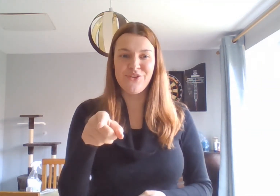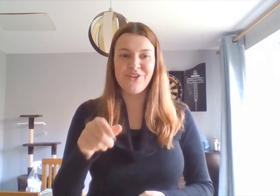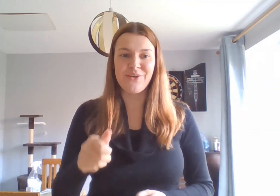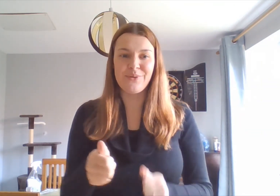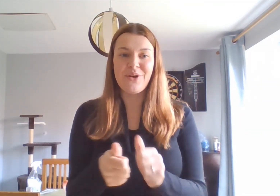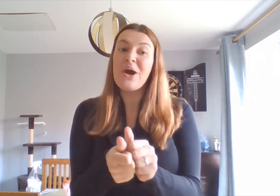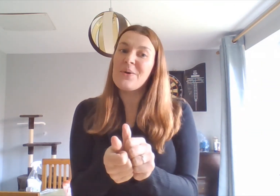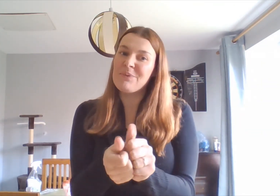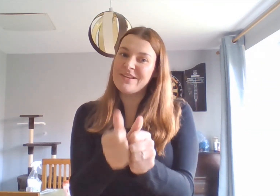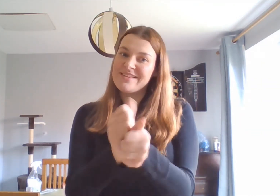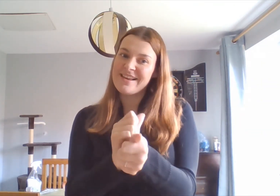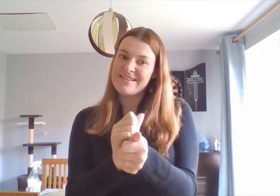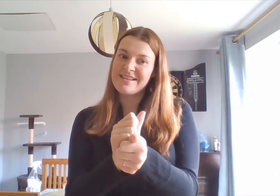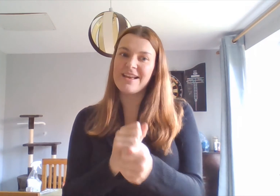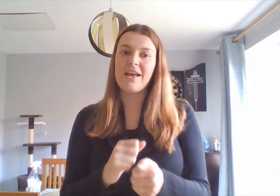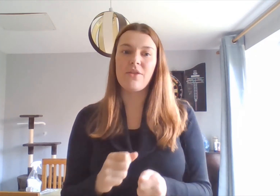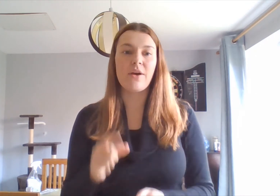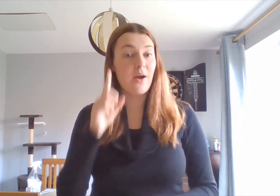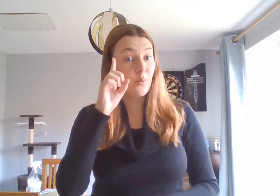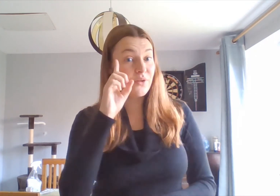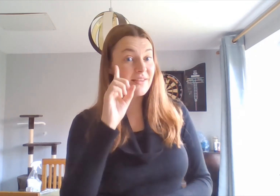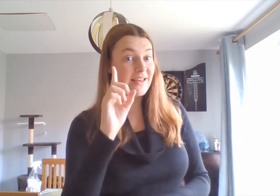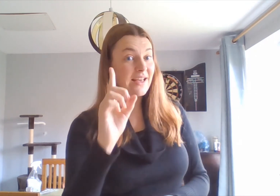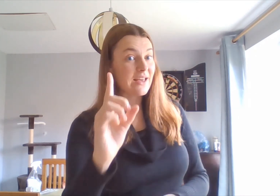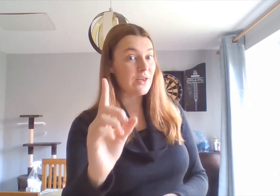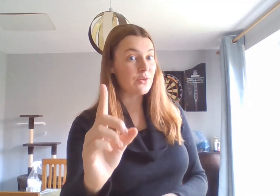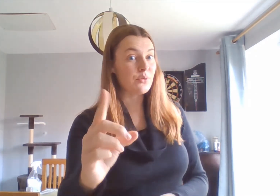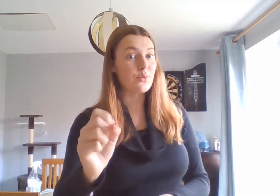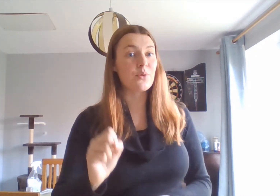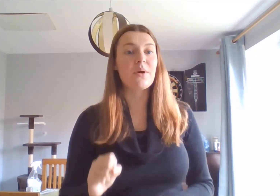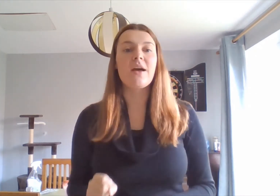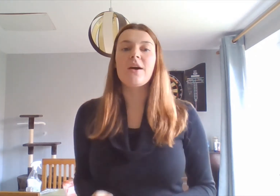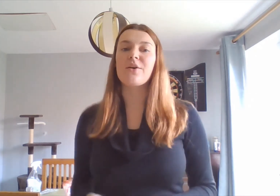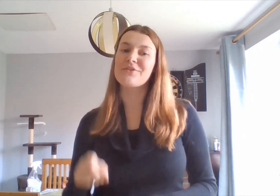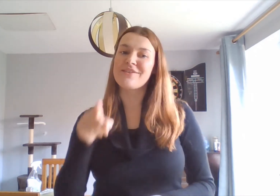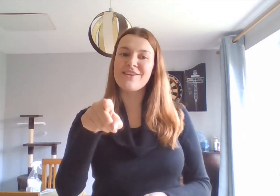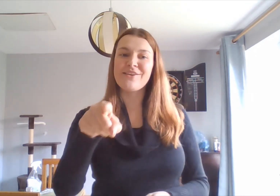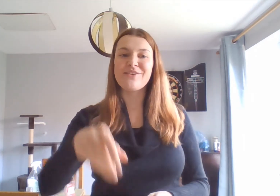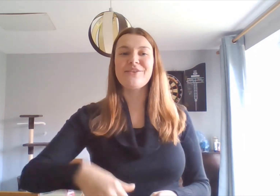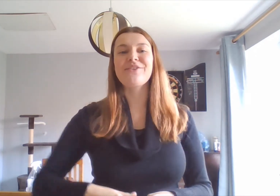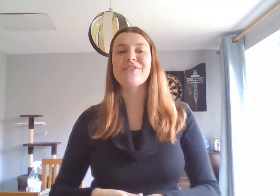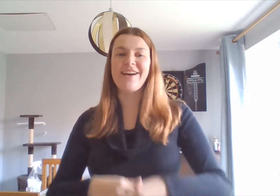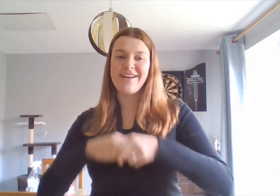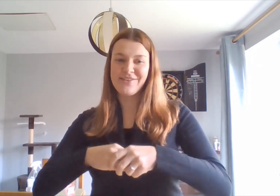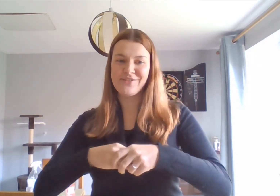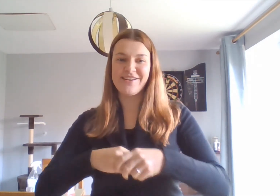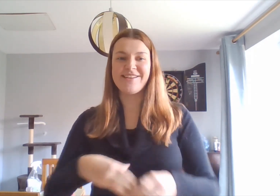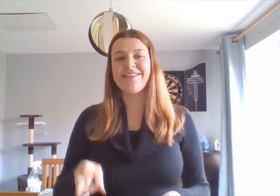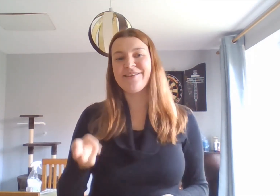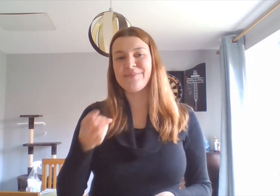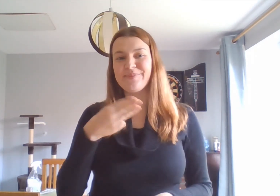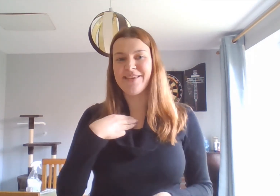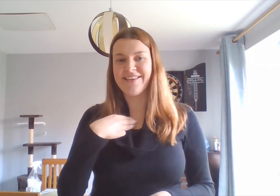you. We stick together, see it through, 'cause you've got a friend in me.